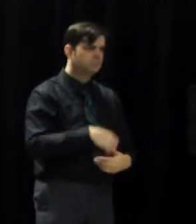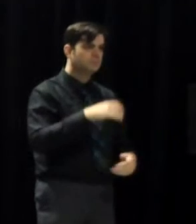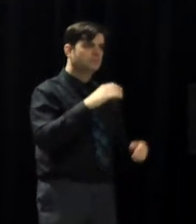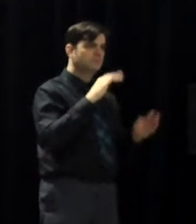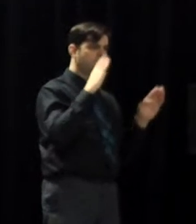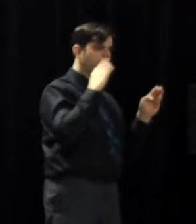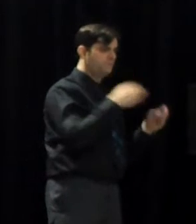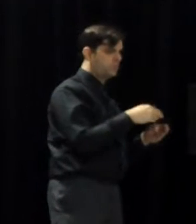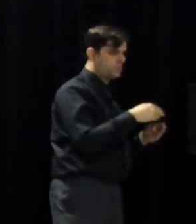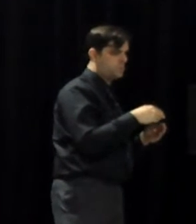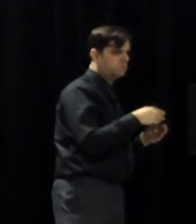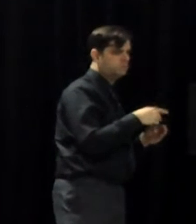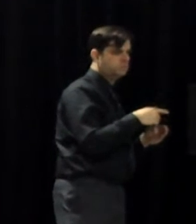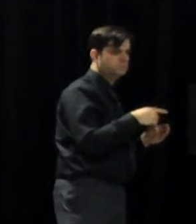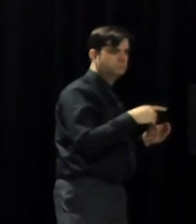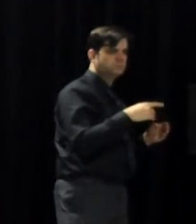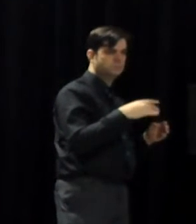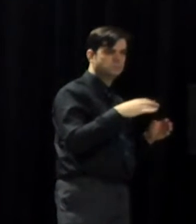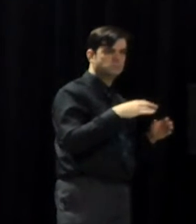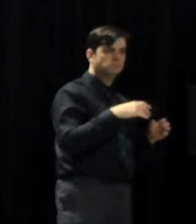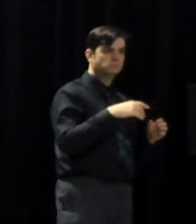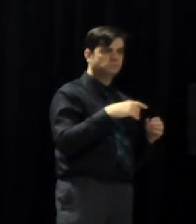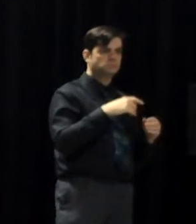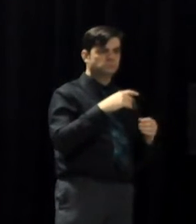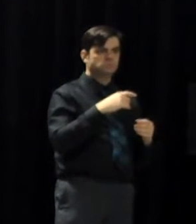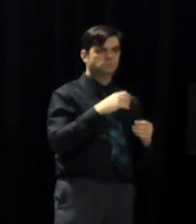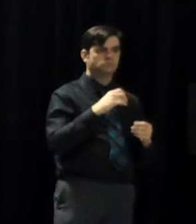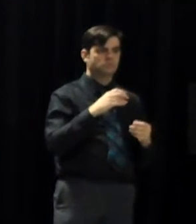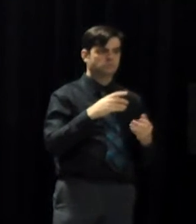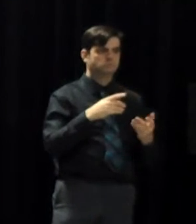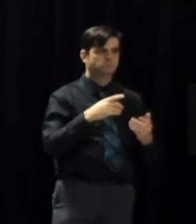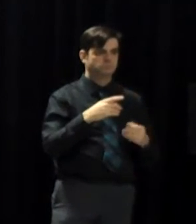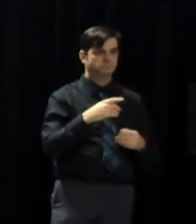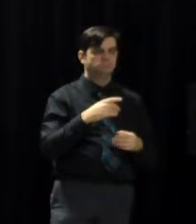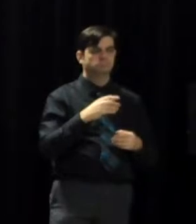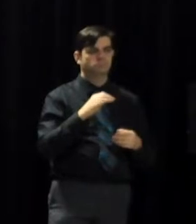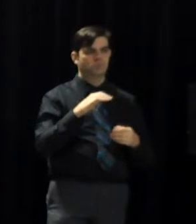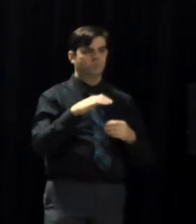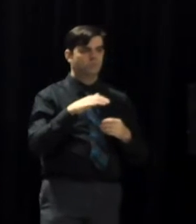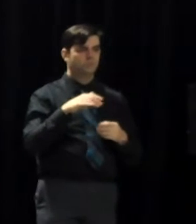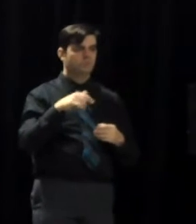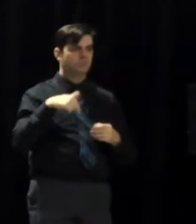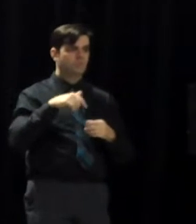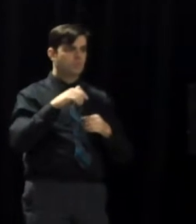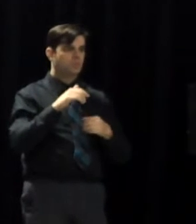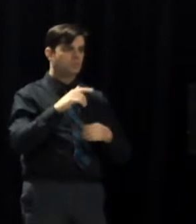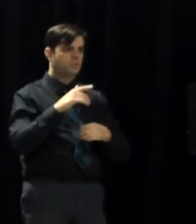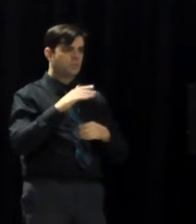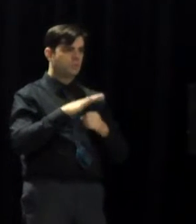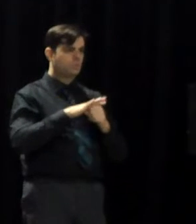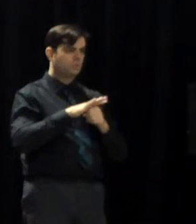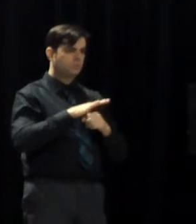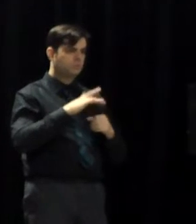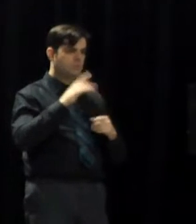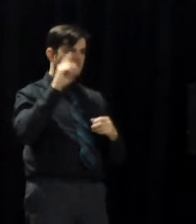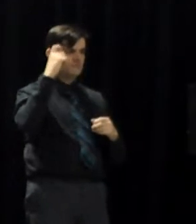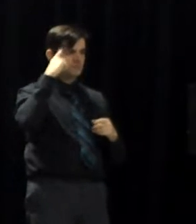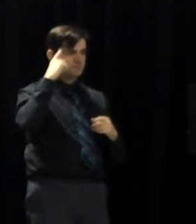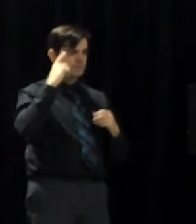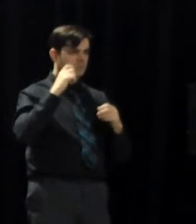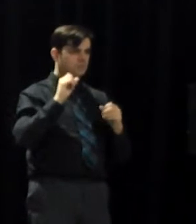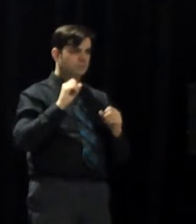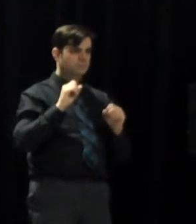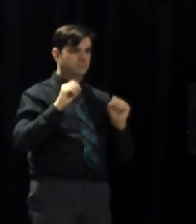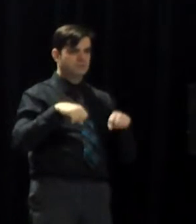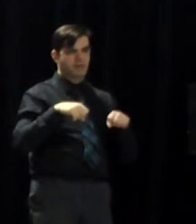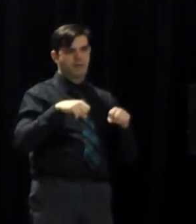really step in and help with vaccine distribution. I was going to ask, the county government next week isn't entirely part of the distribution. I mean, you